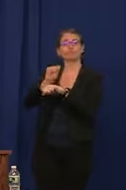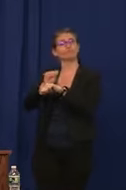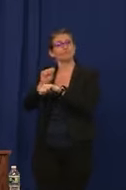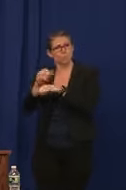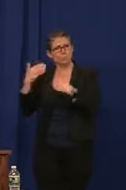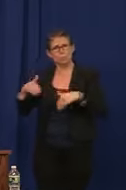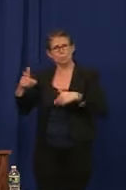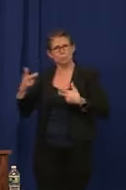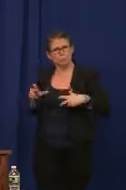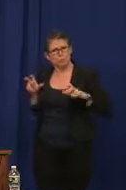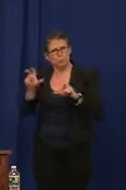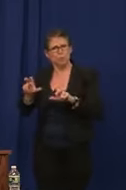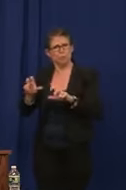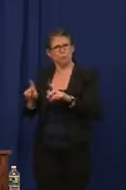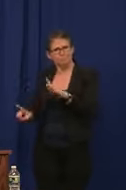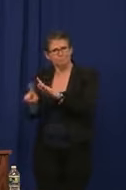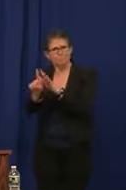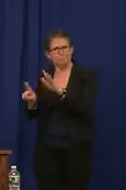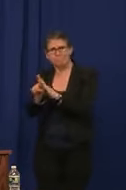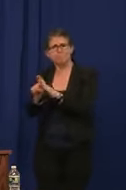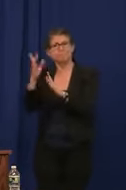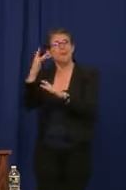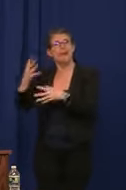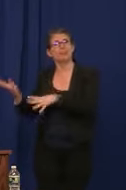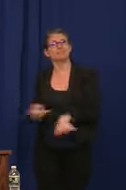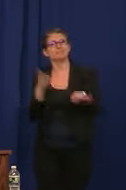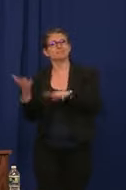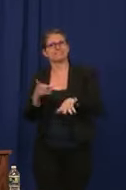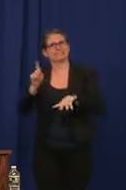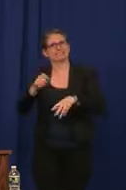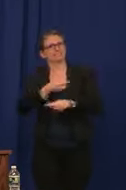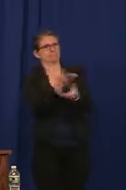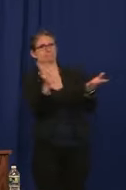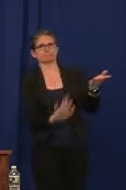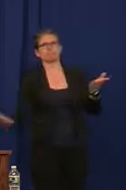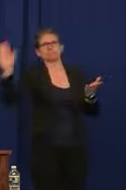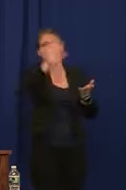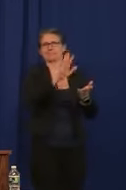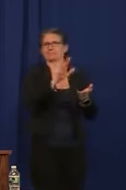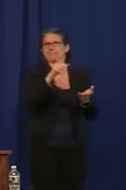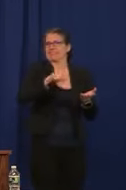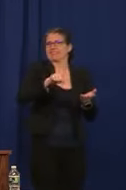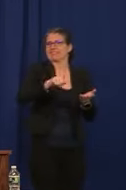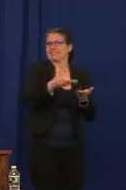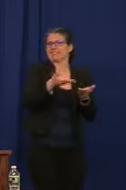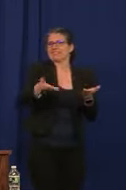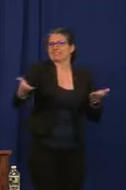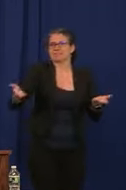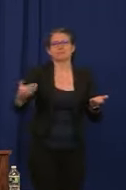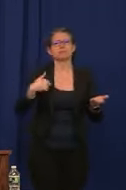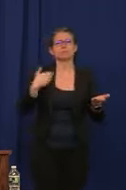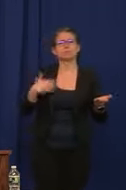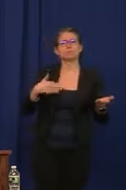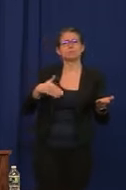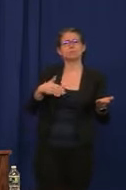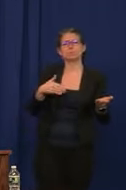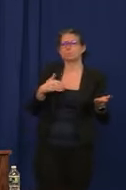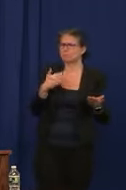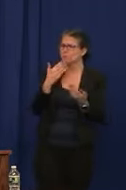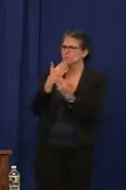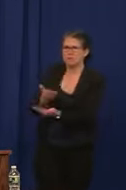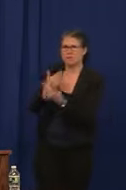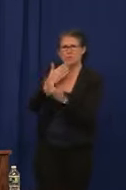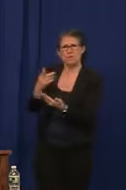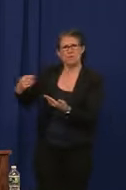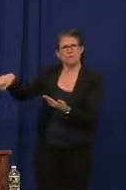provide for your families. I am grateful beyond words that you are all okay. And please know that we